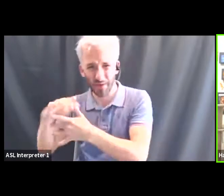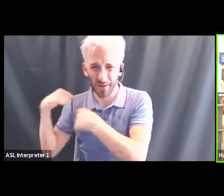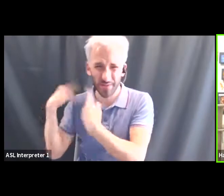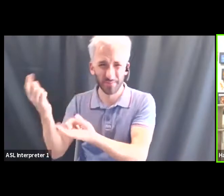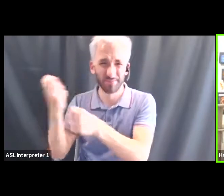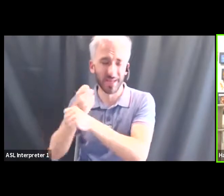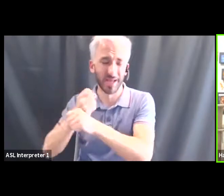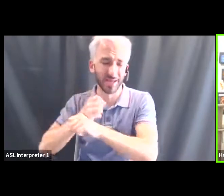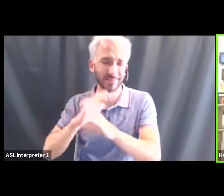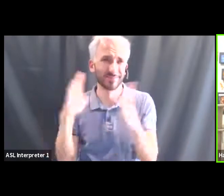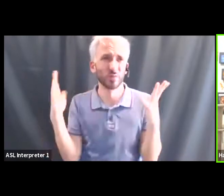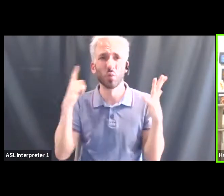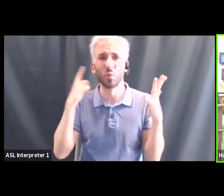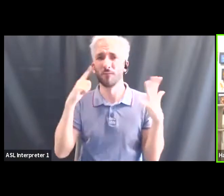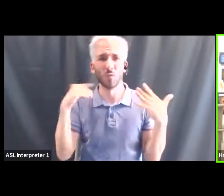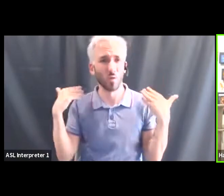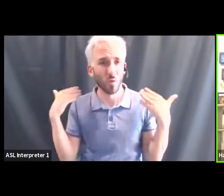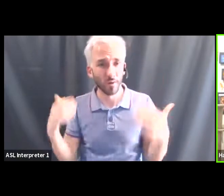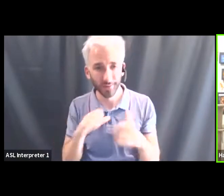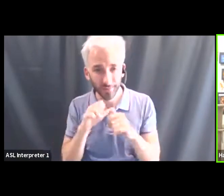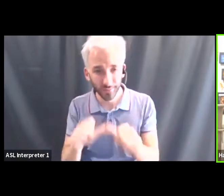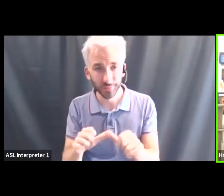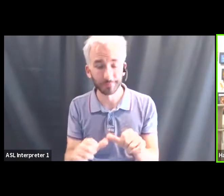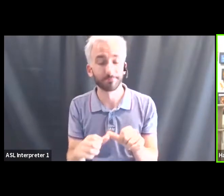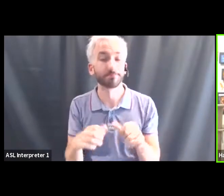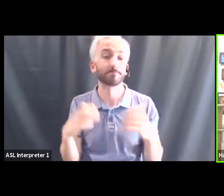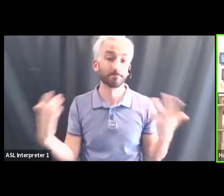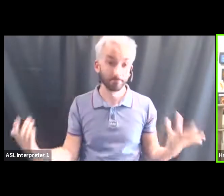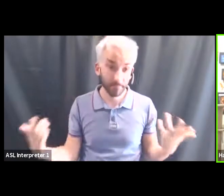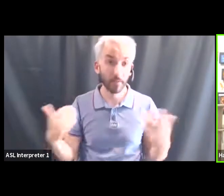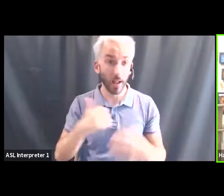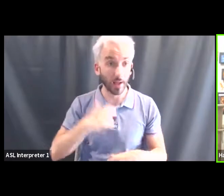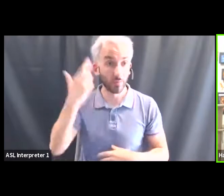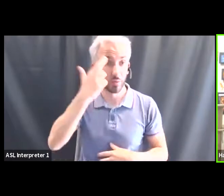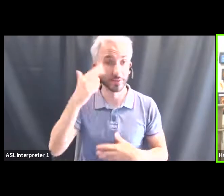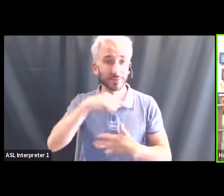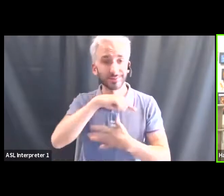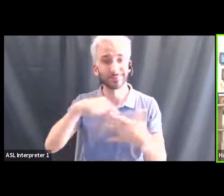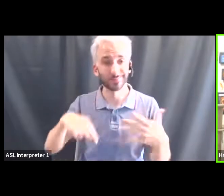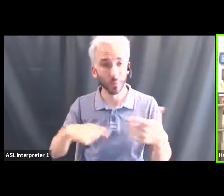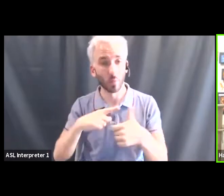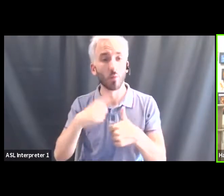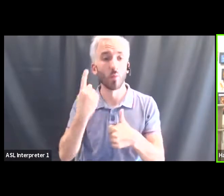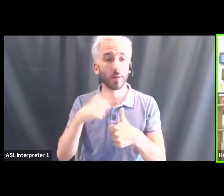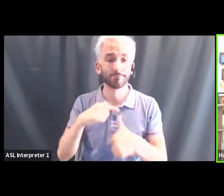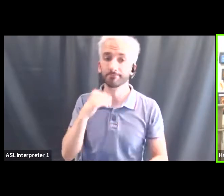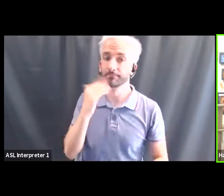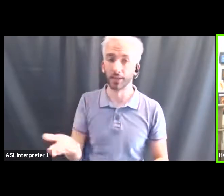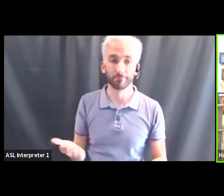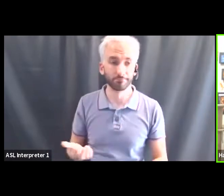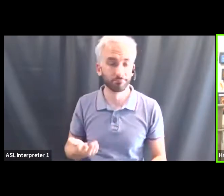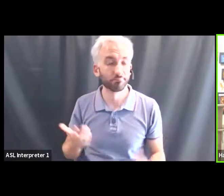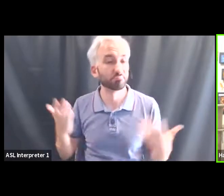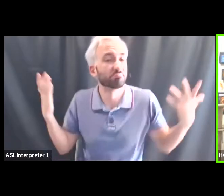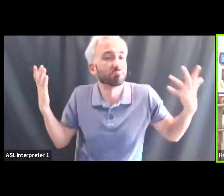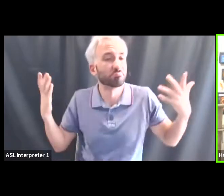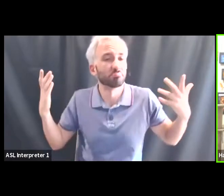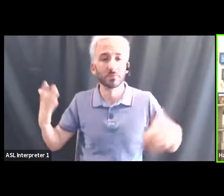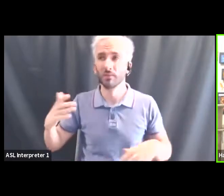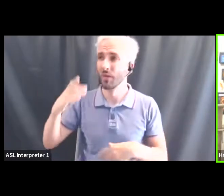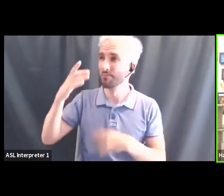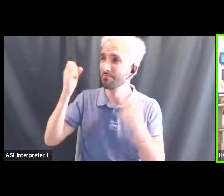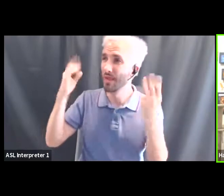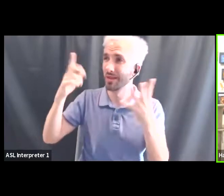is spite. I refuse to let the inaction and greed of the world's richest, many of whom are decrepit old white